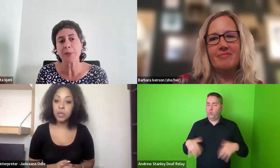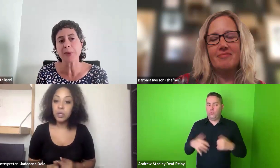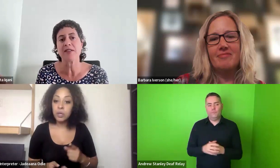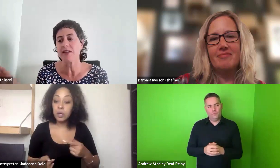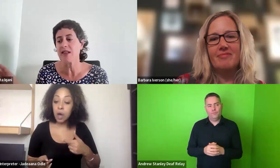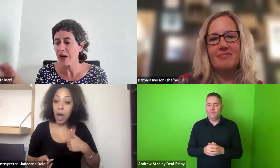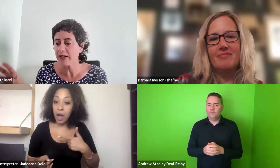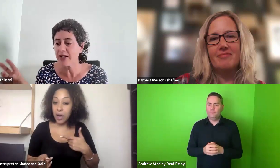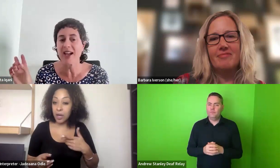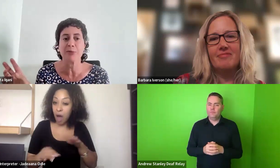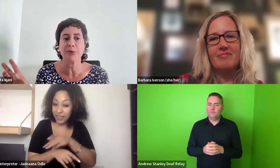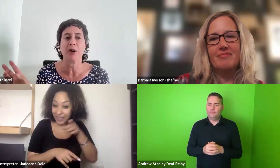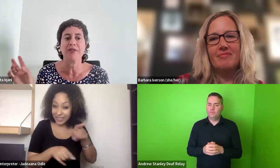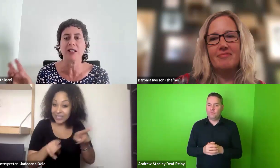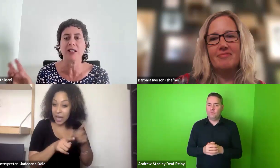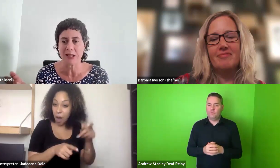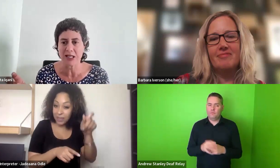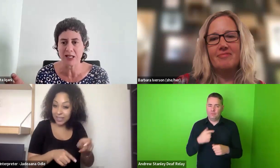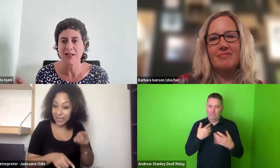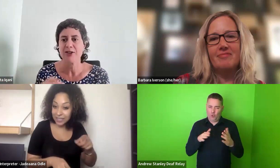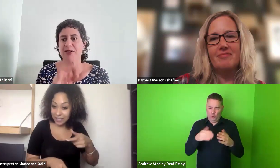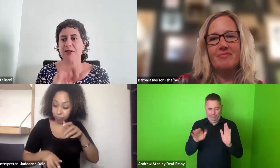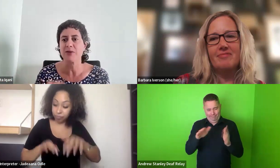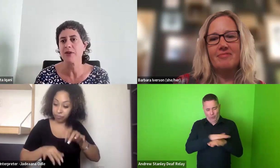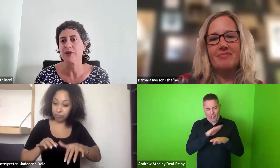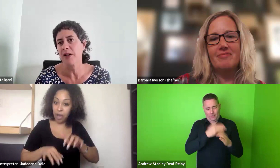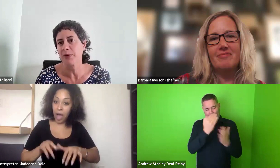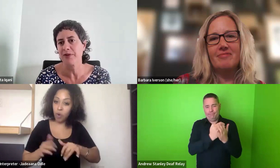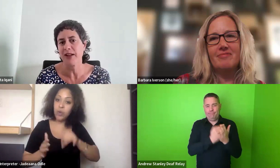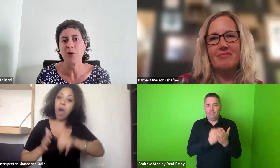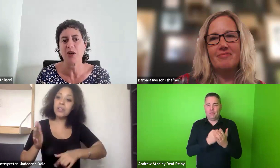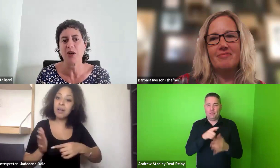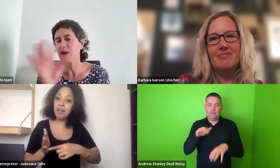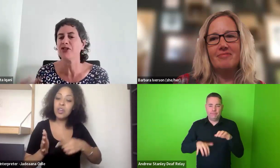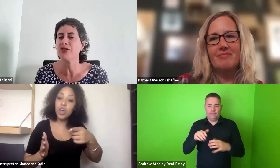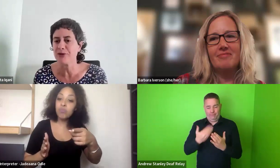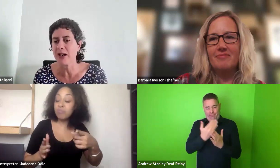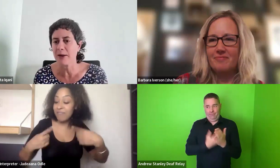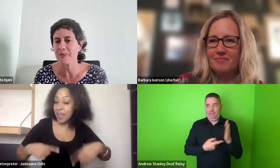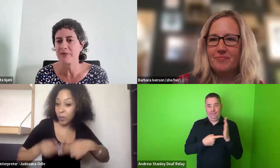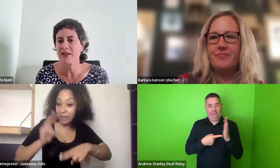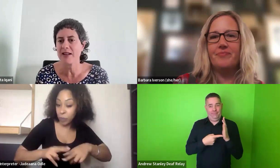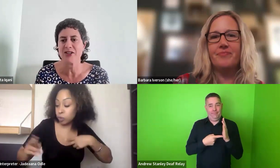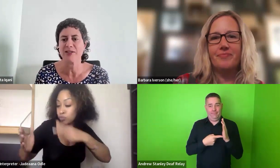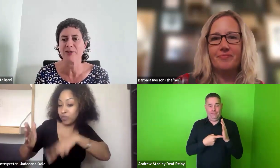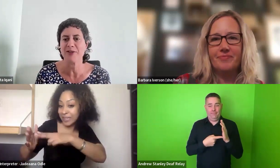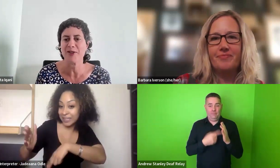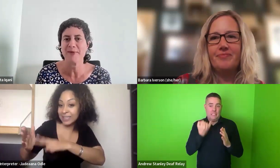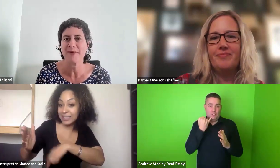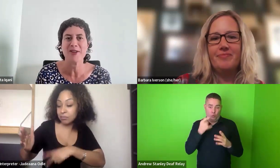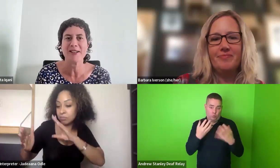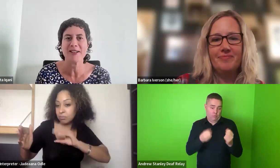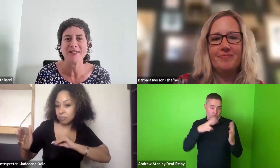is available in the Routledge Handbook of Ecomedia. So that is also available if anyone wants to engage a